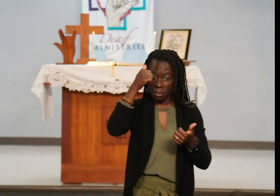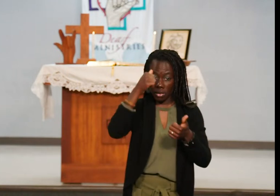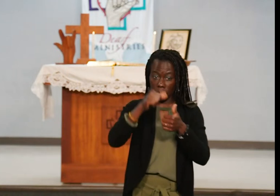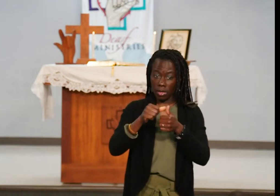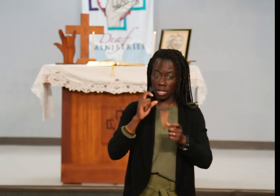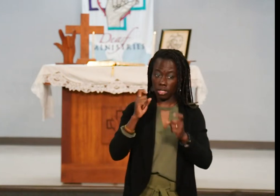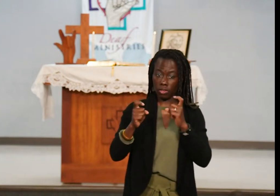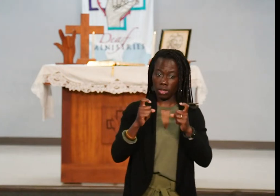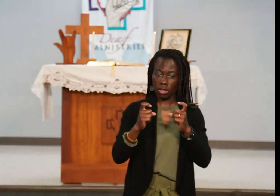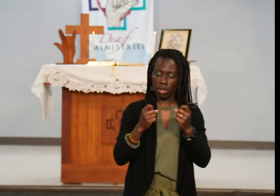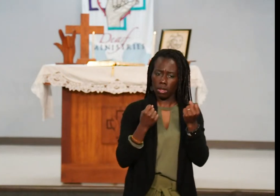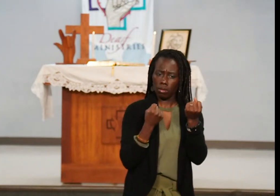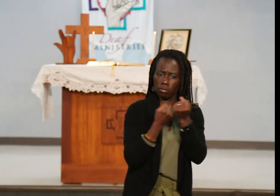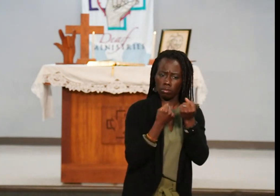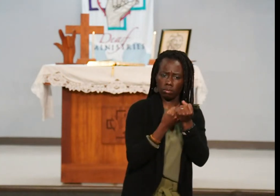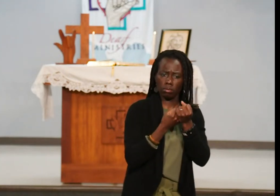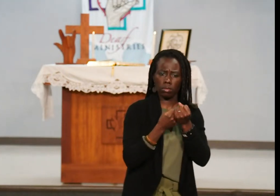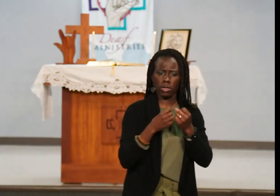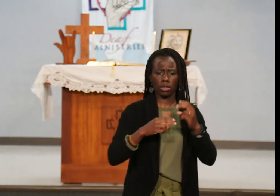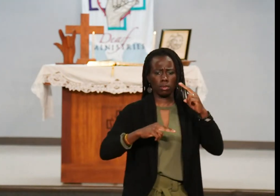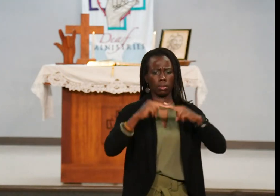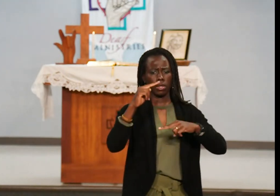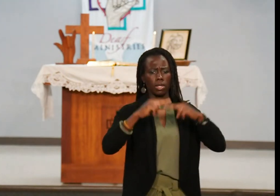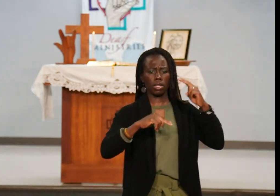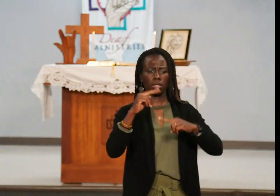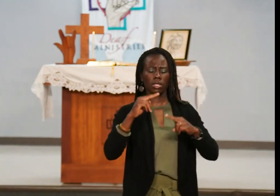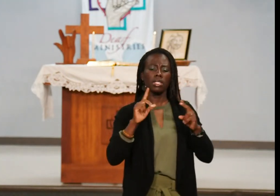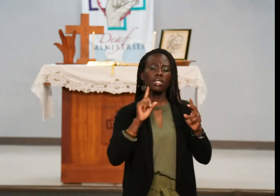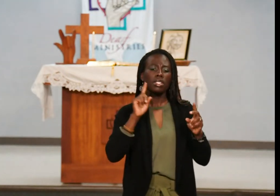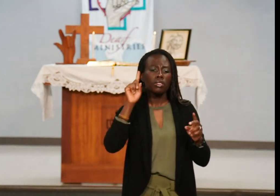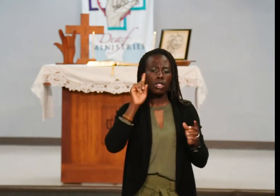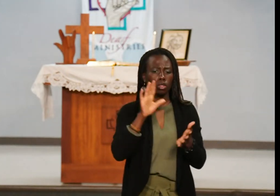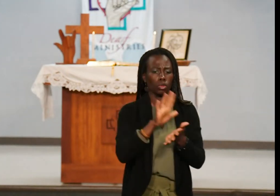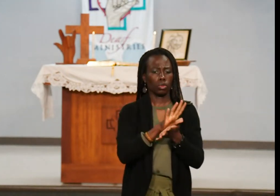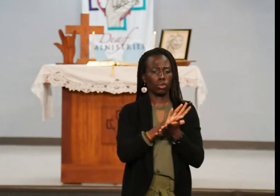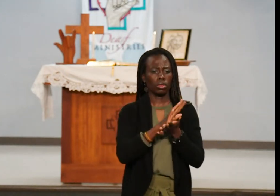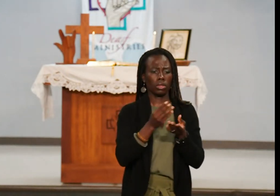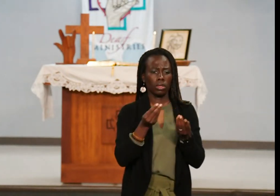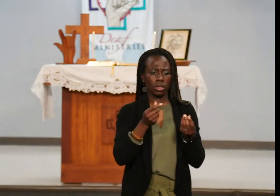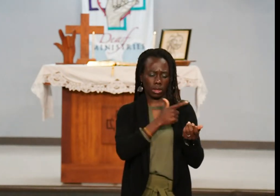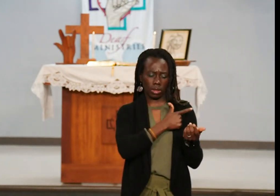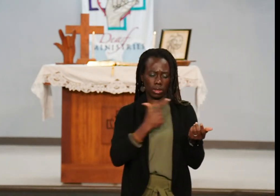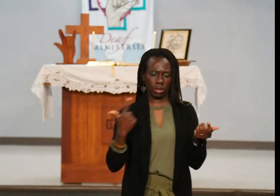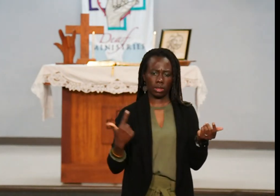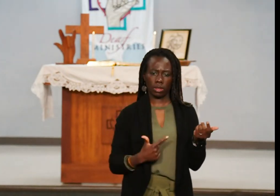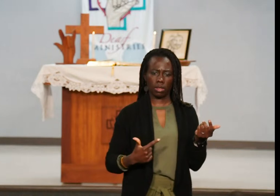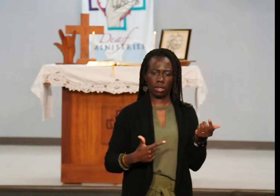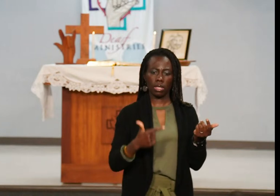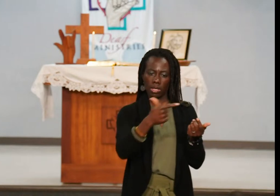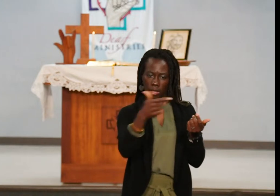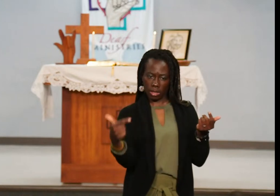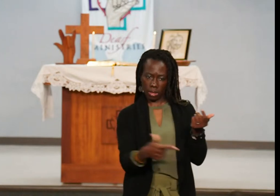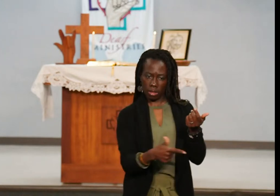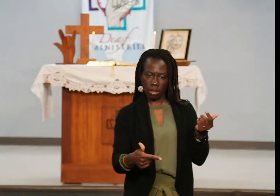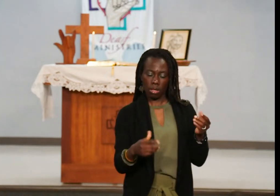We also want to remind you that your giving provides support to build a deaf